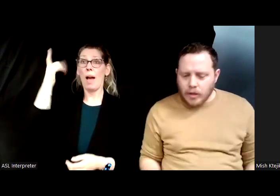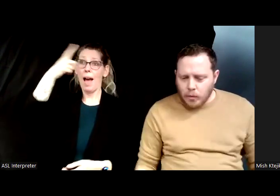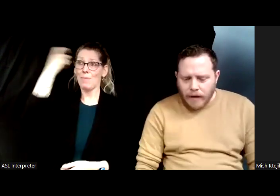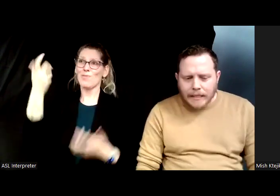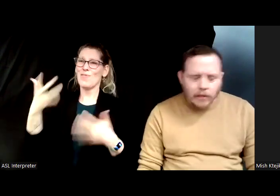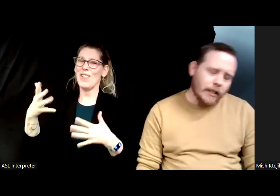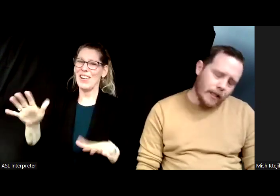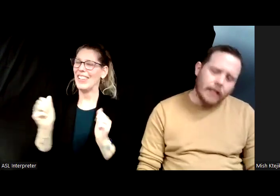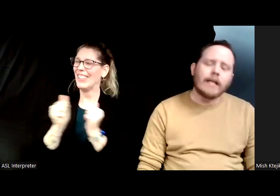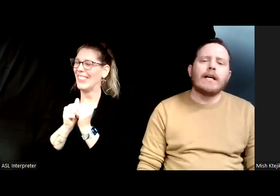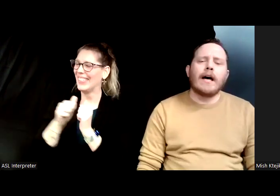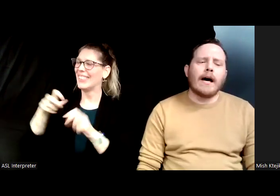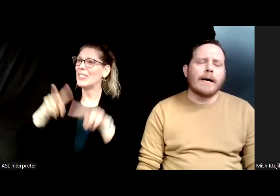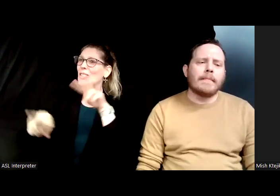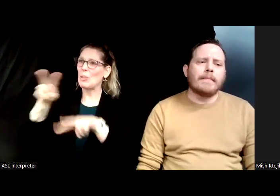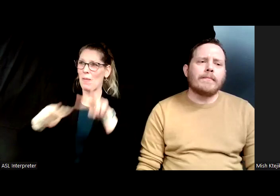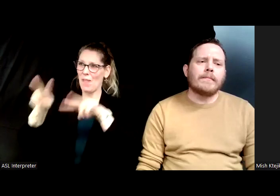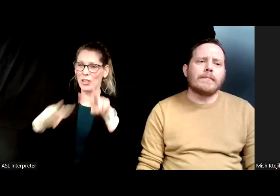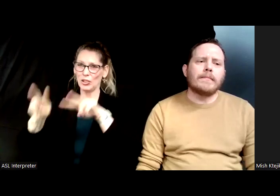with the supervisory